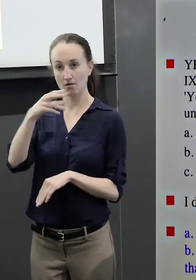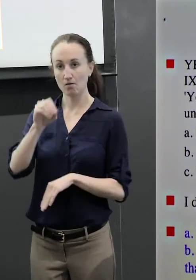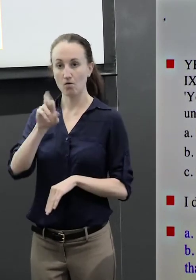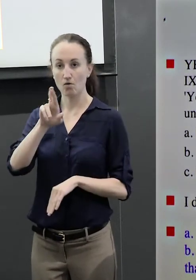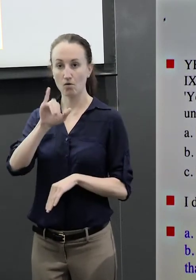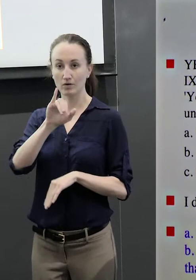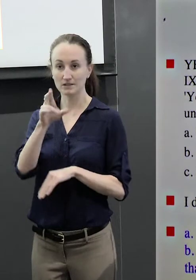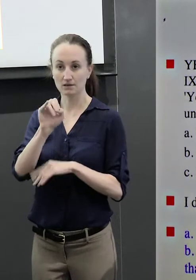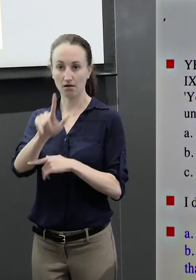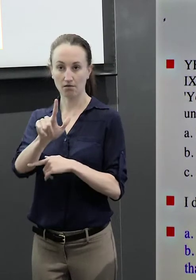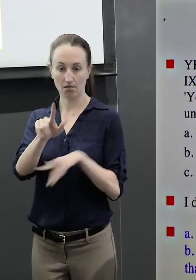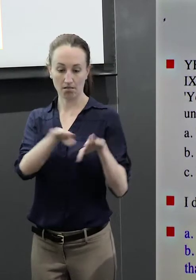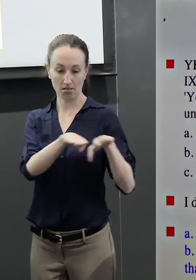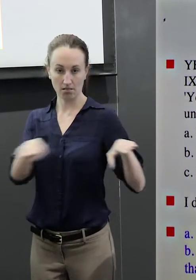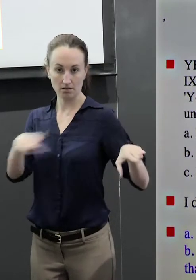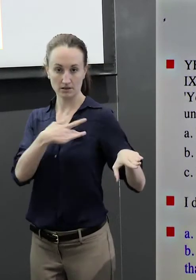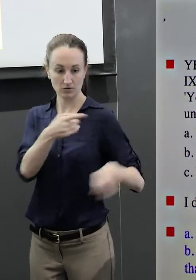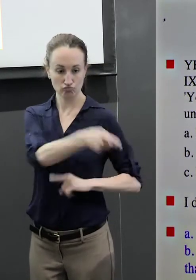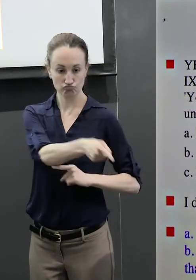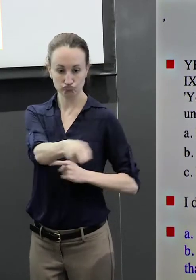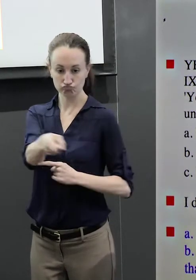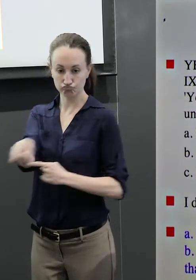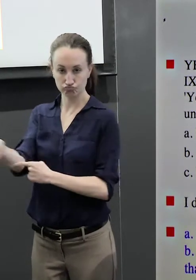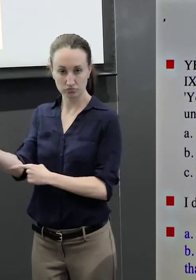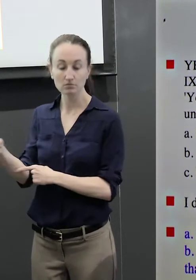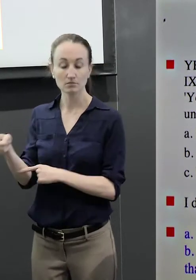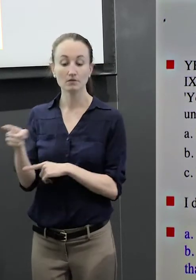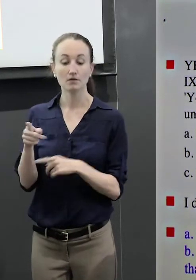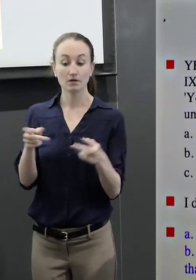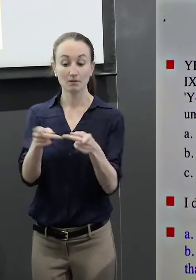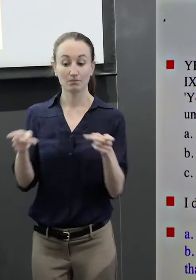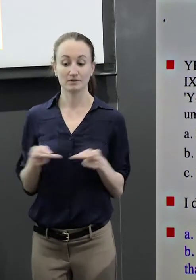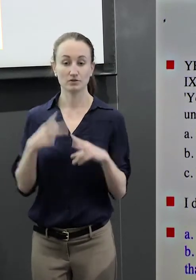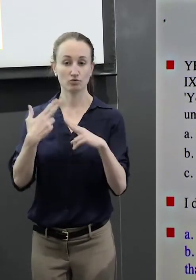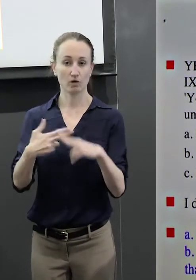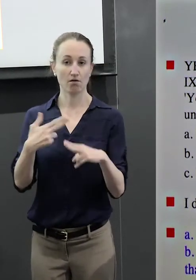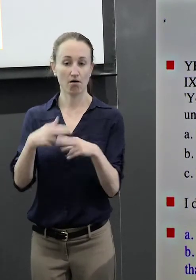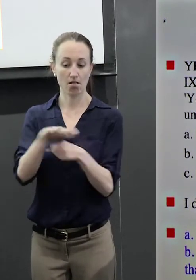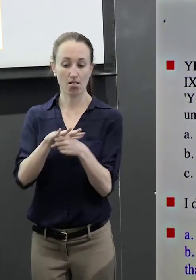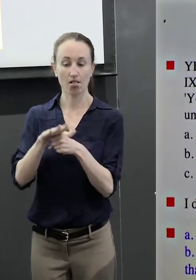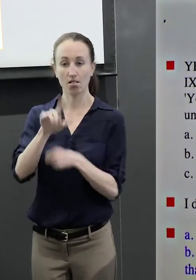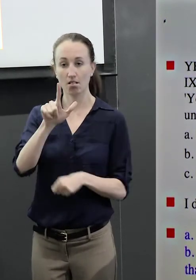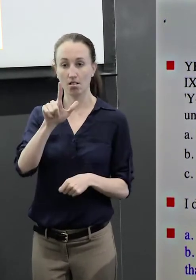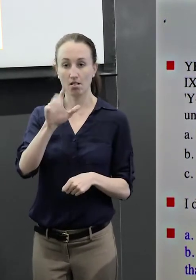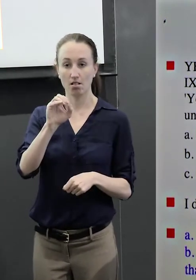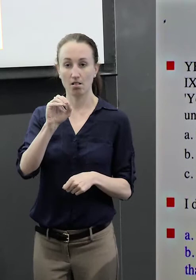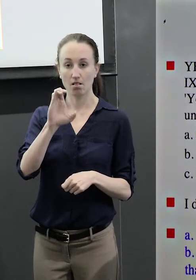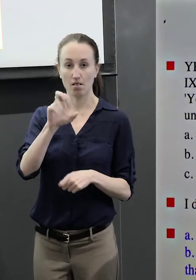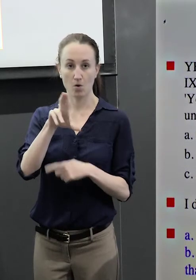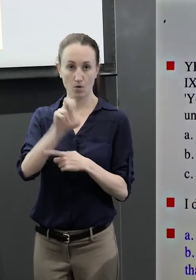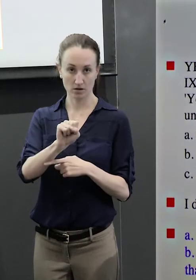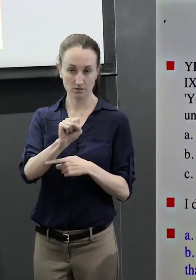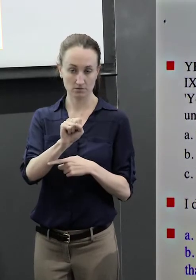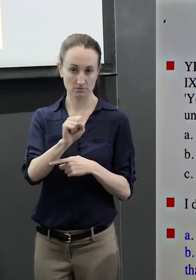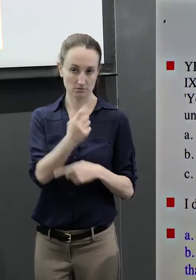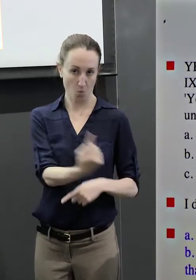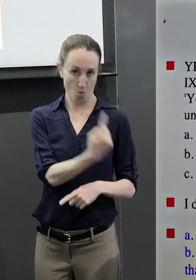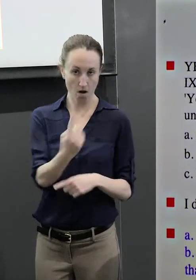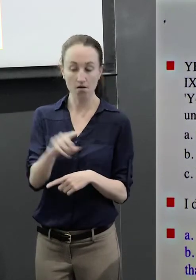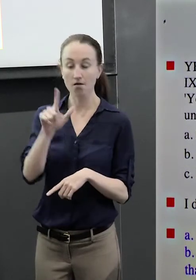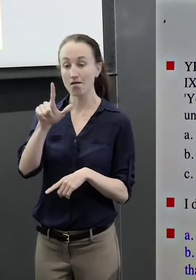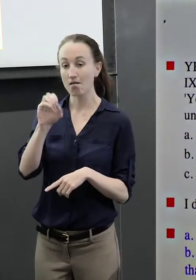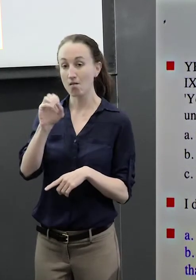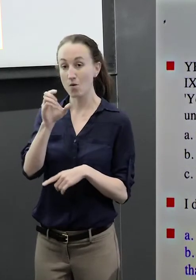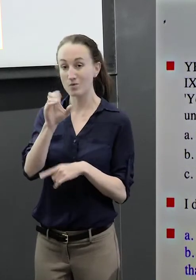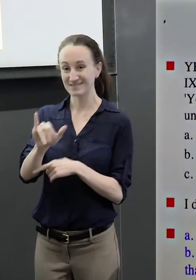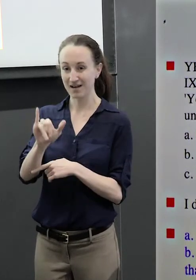horizontal plane. So these positions are called locus in the singular, loci in the plural. But